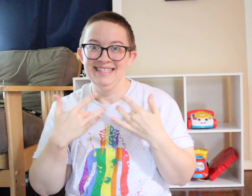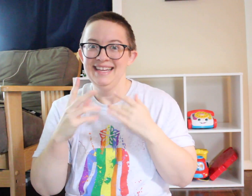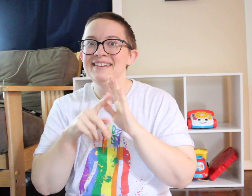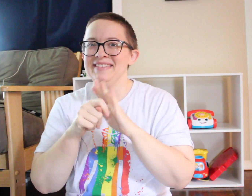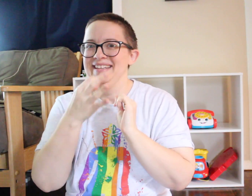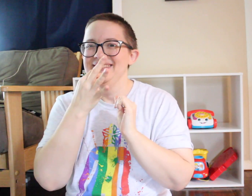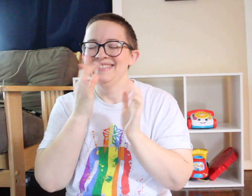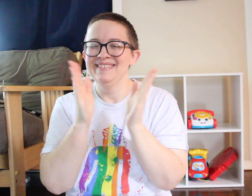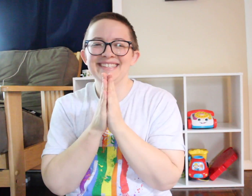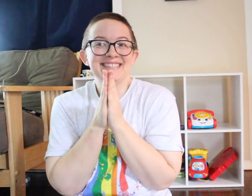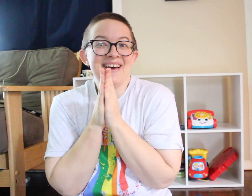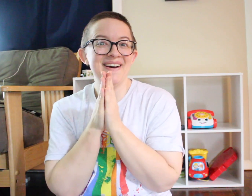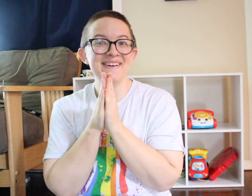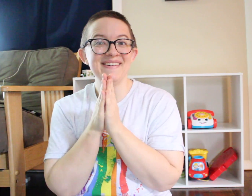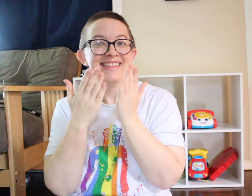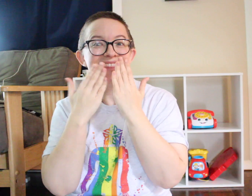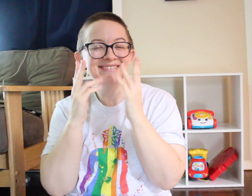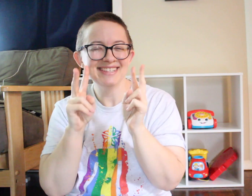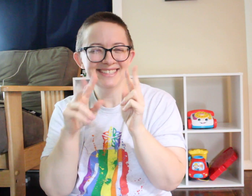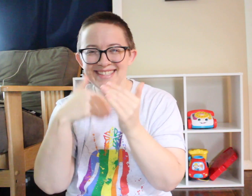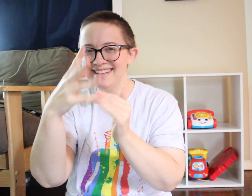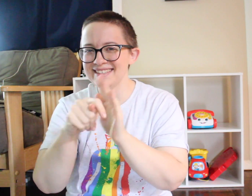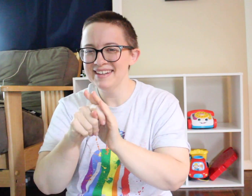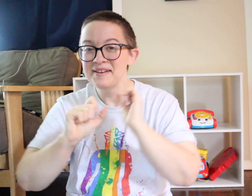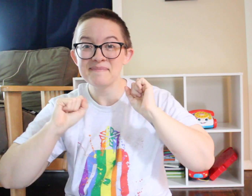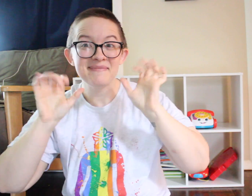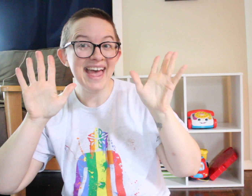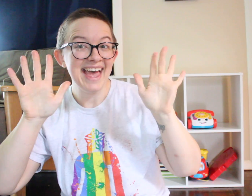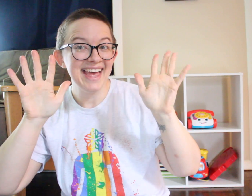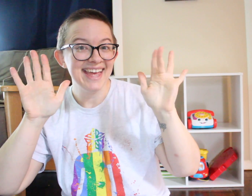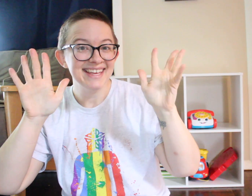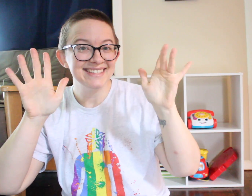don't know, but very exciting videos soon. So, thanks so much for watching. See you in the next one. Bye!